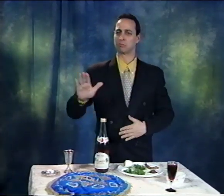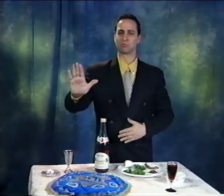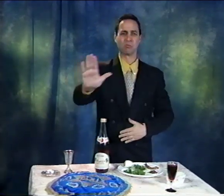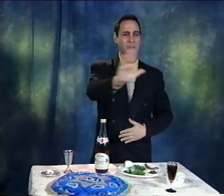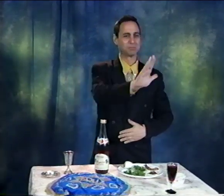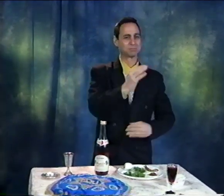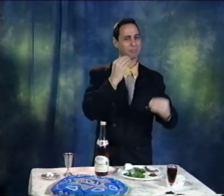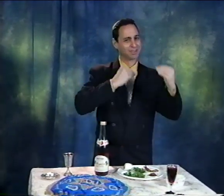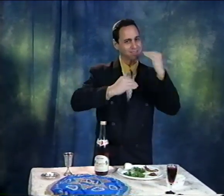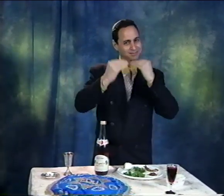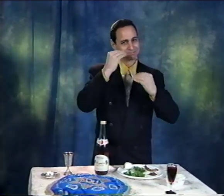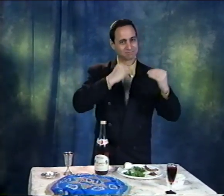Enjoy your meal.